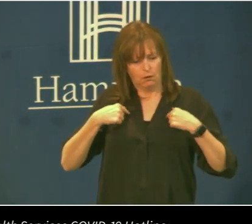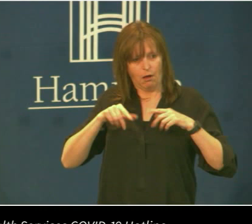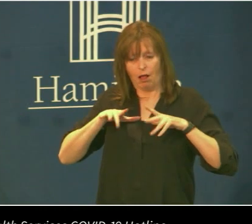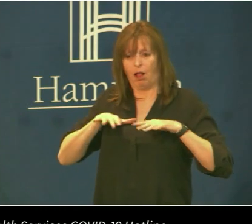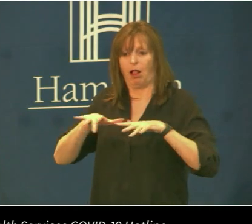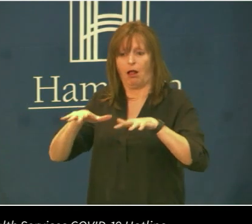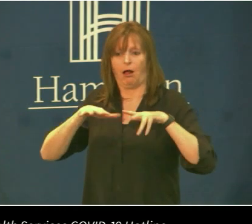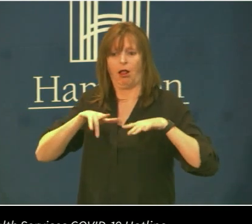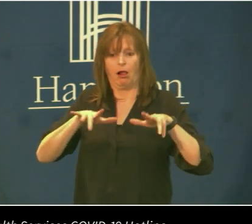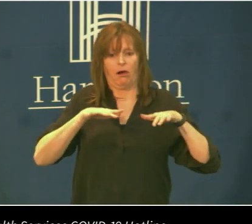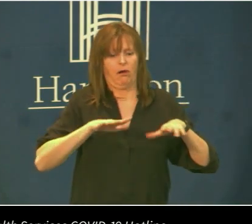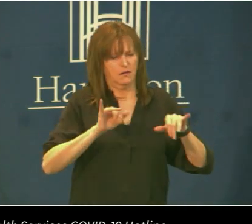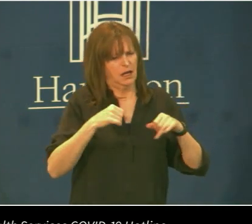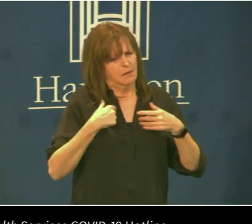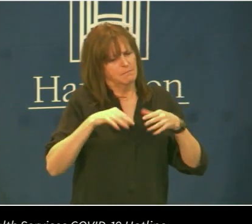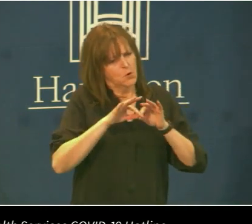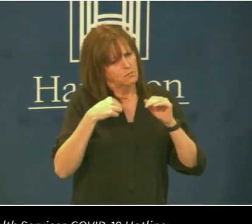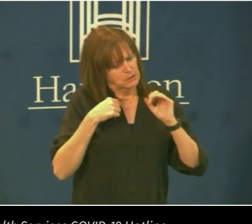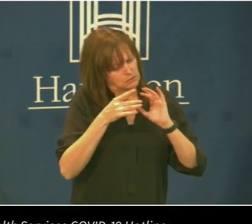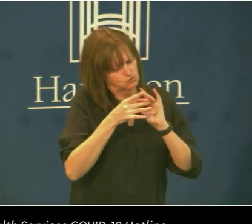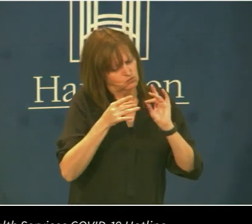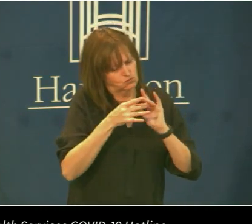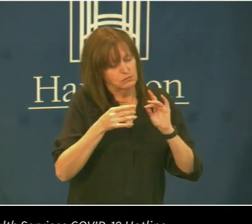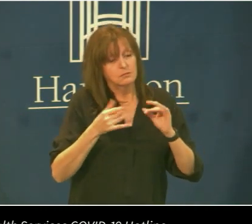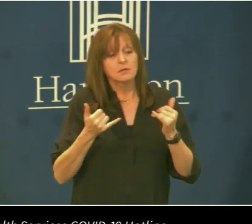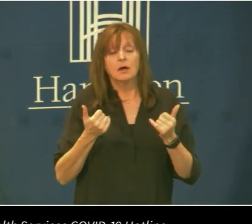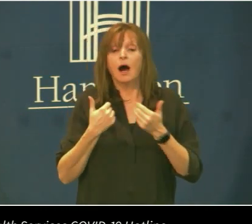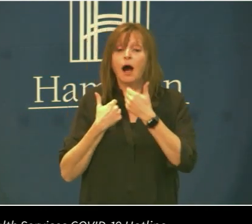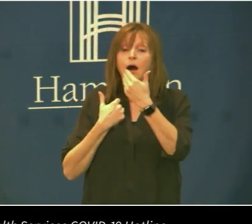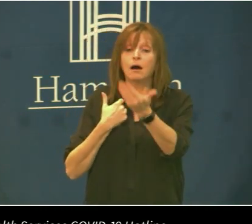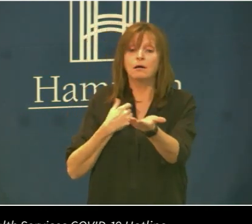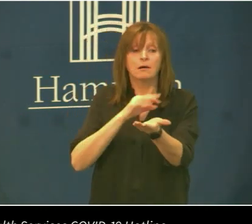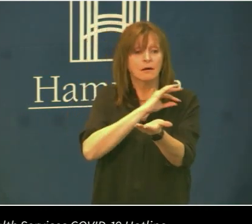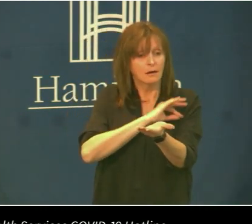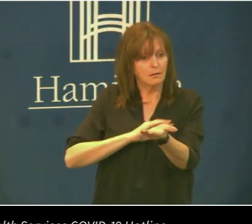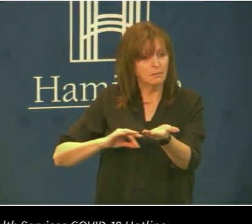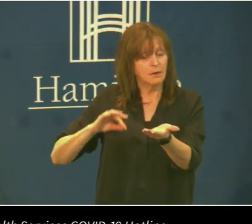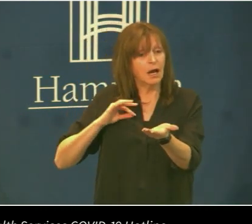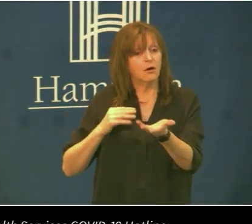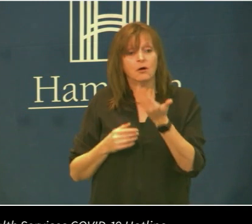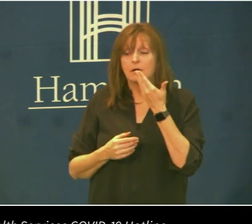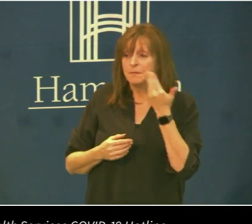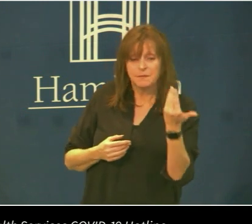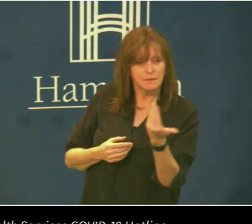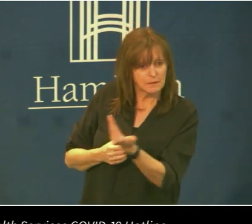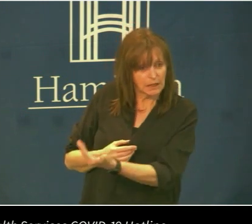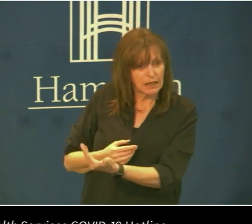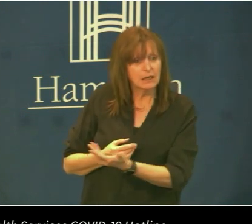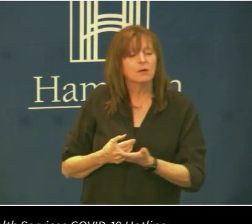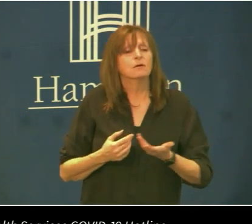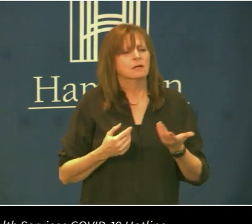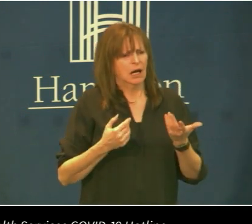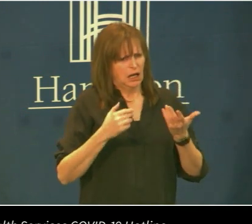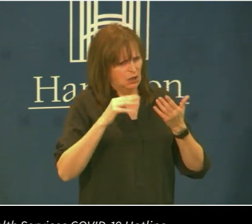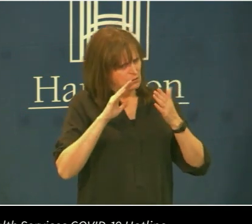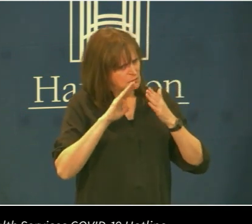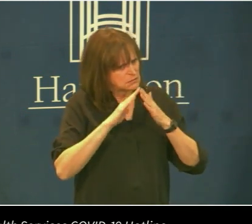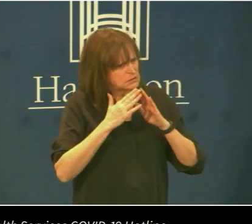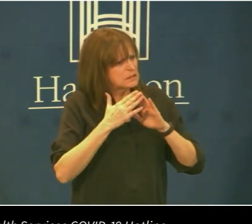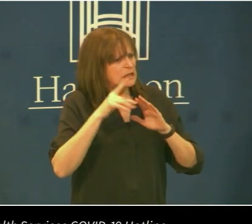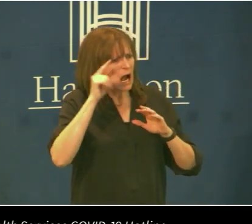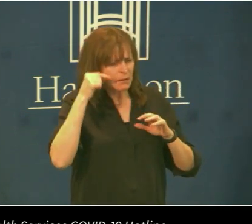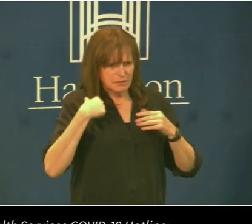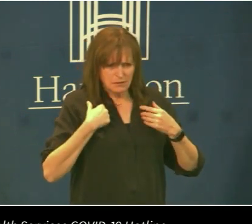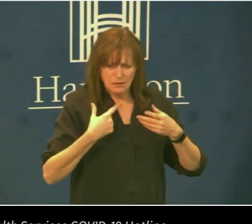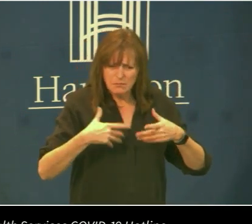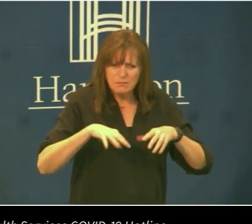to do your part. It's very important. It's critical that you maintain your distance and stay home as much as possible. All the good advice